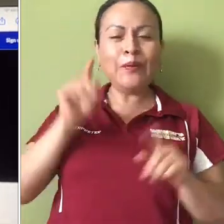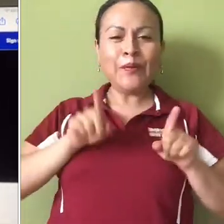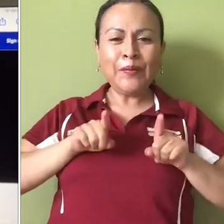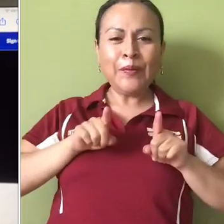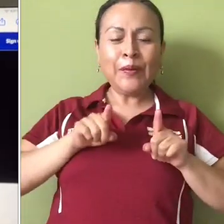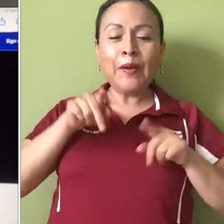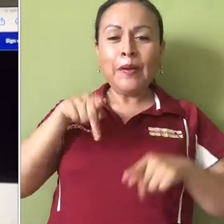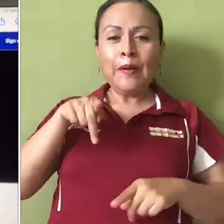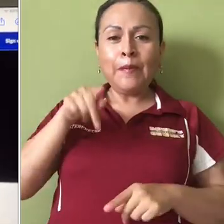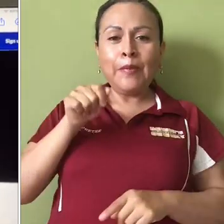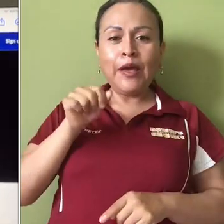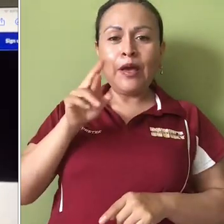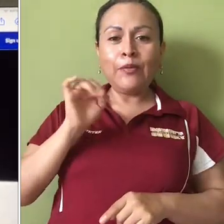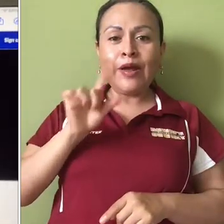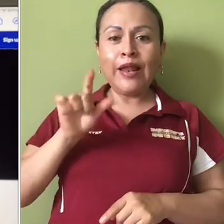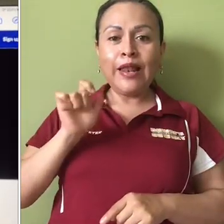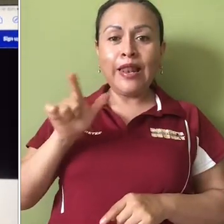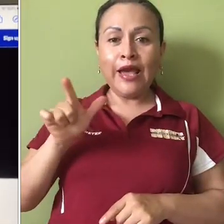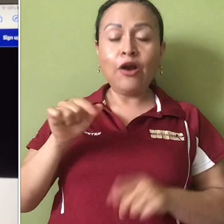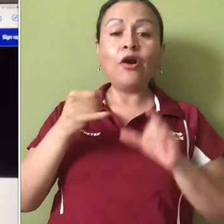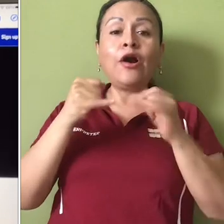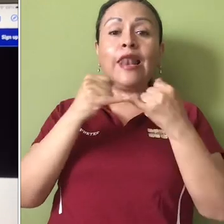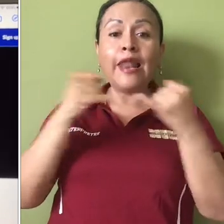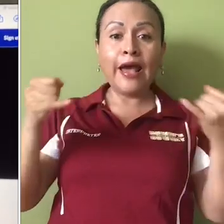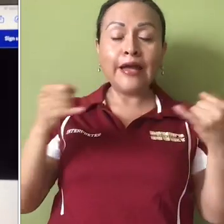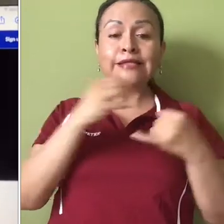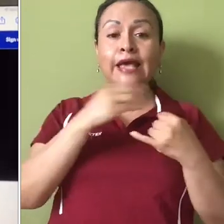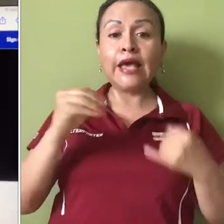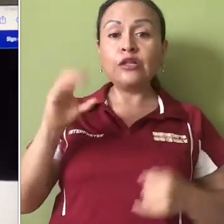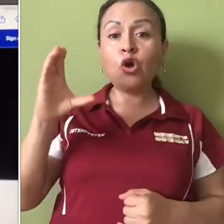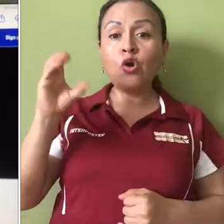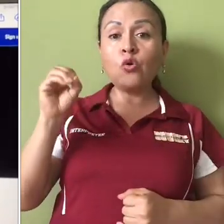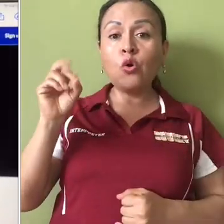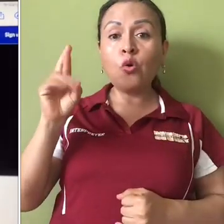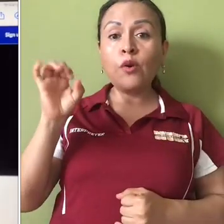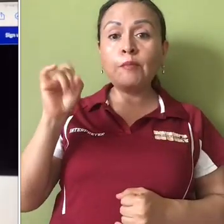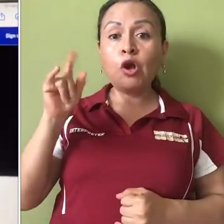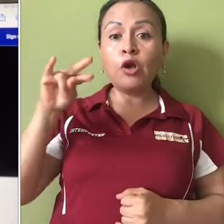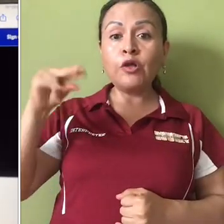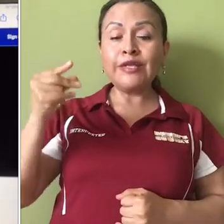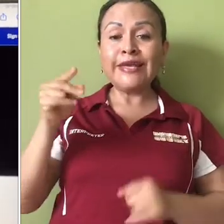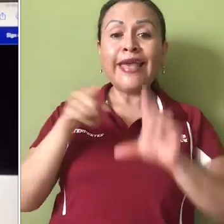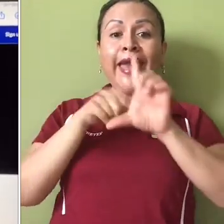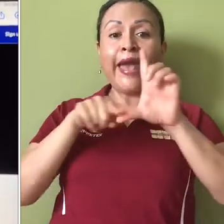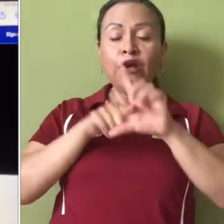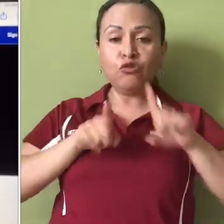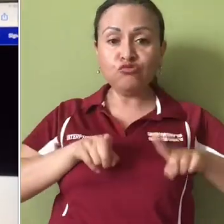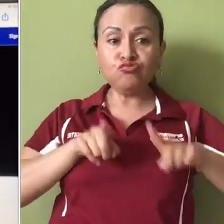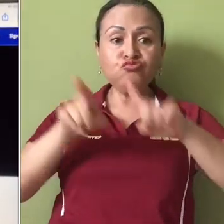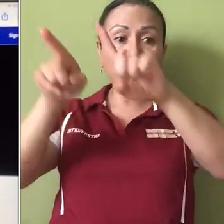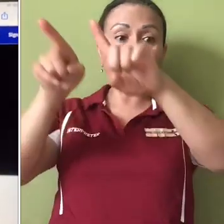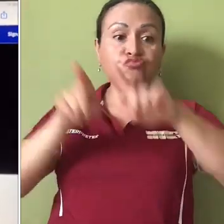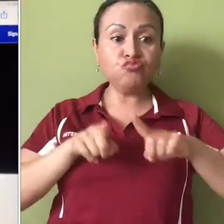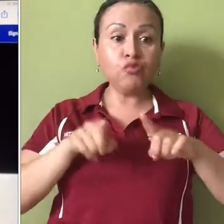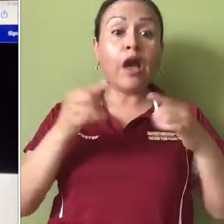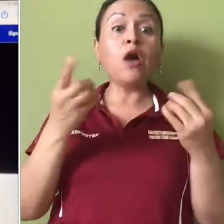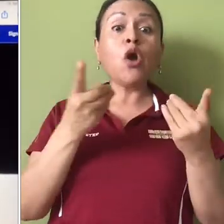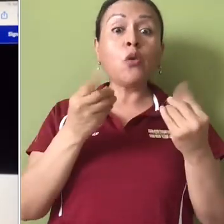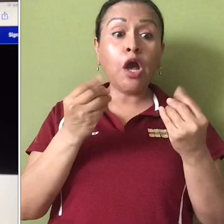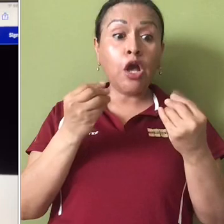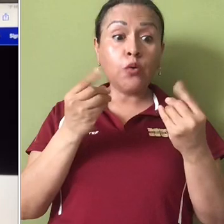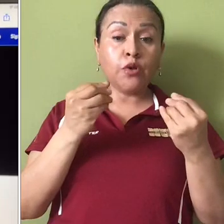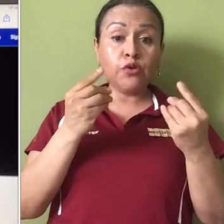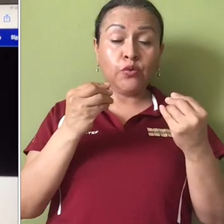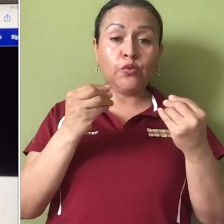or transversals of parallel lines and corresponding angles. And to do that, well, I'm going to extend each of these sides of the triangle, which right now are